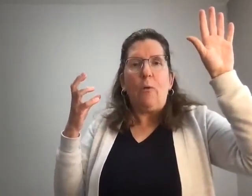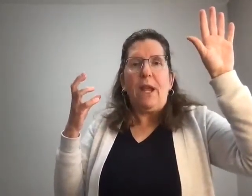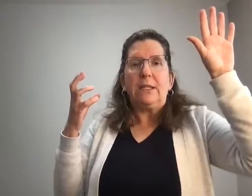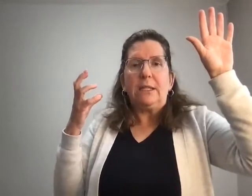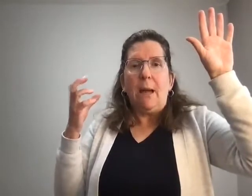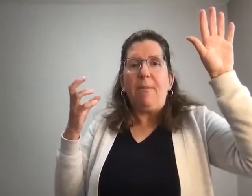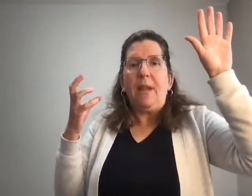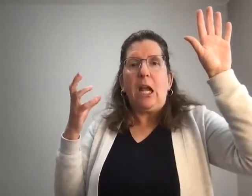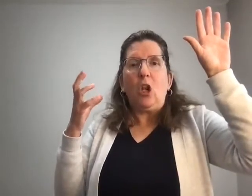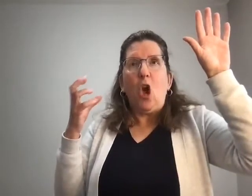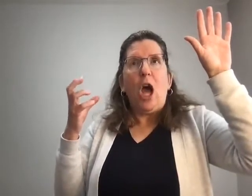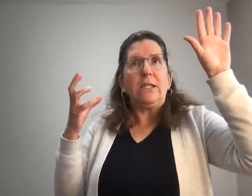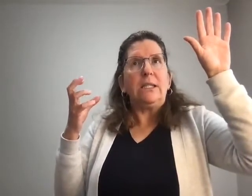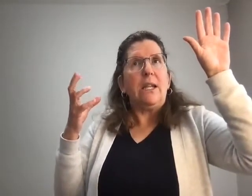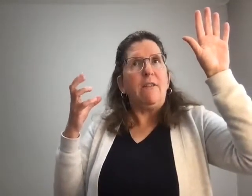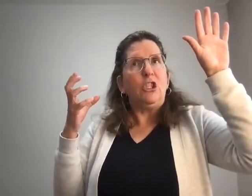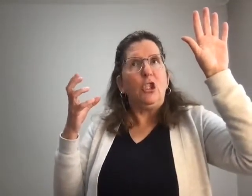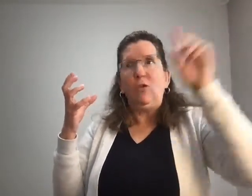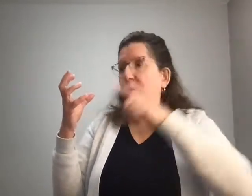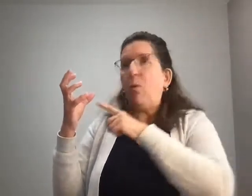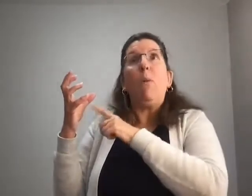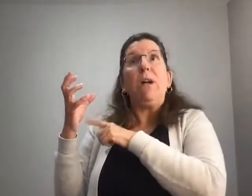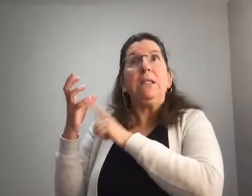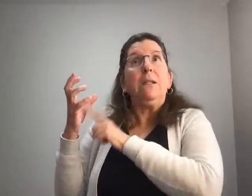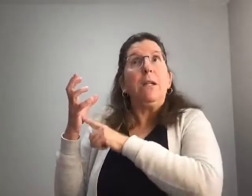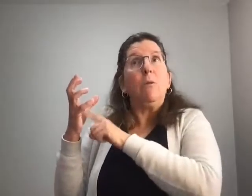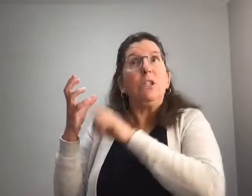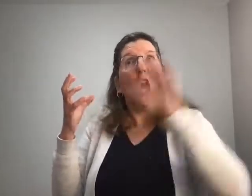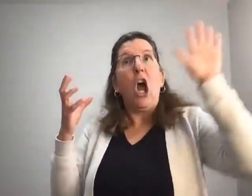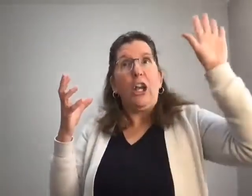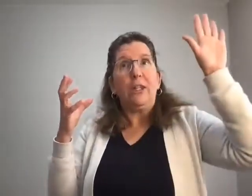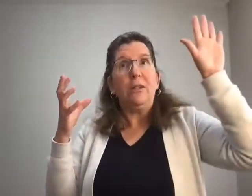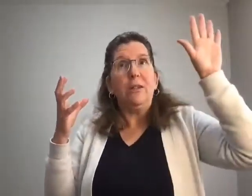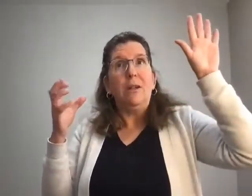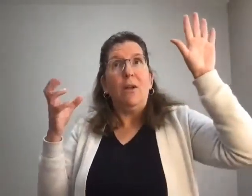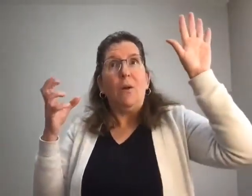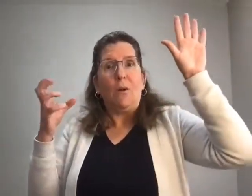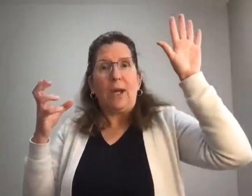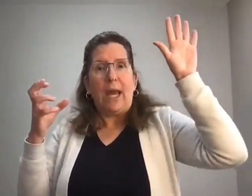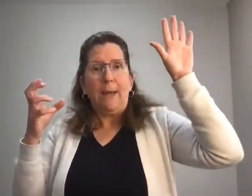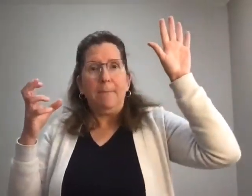then something lost in the shoot. What was it? It was the heart. Okay?